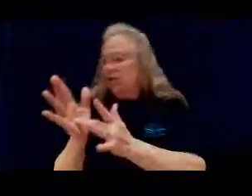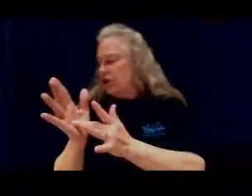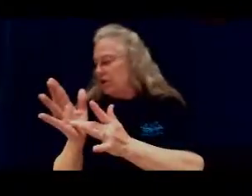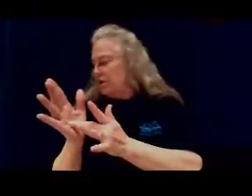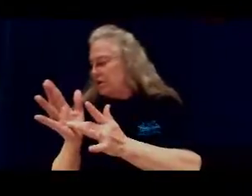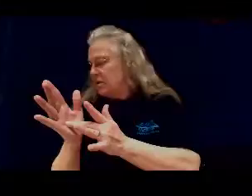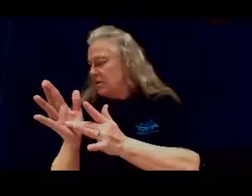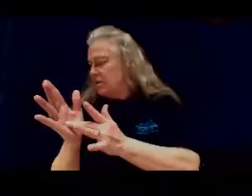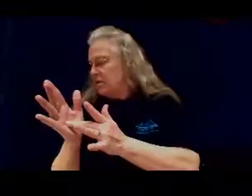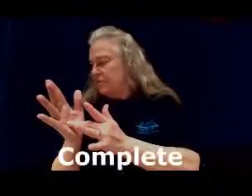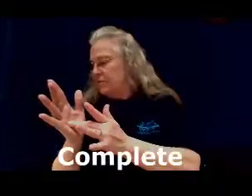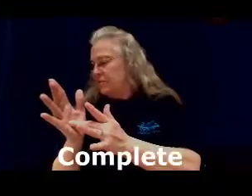Jesus.